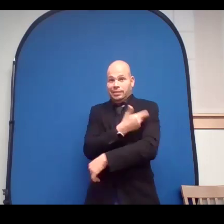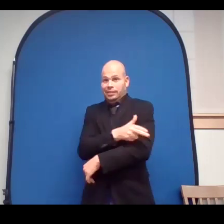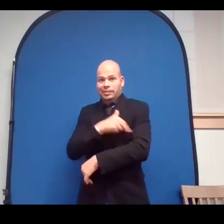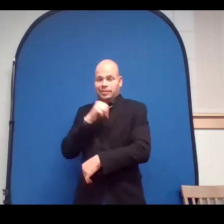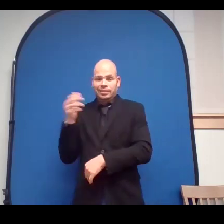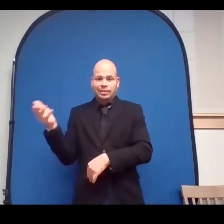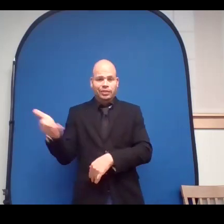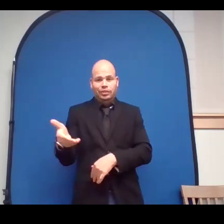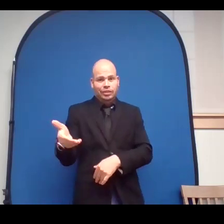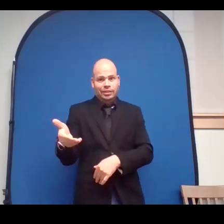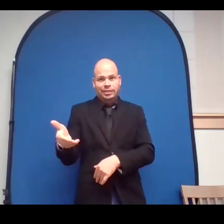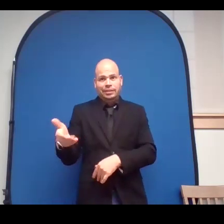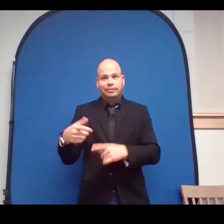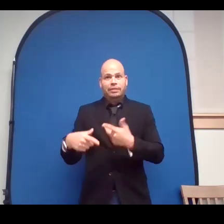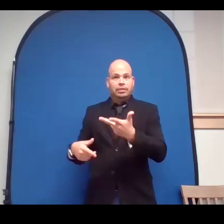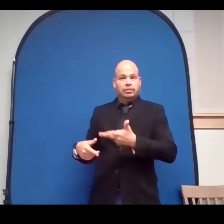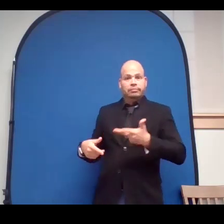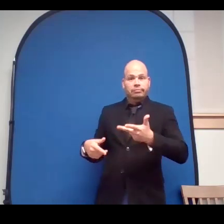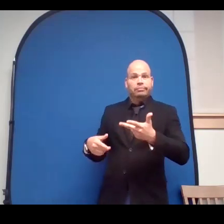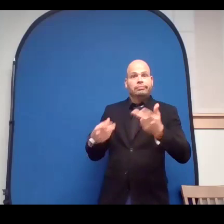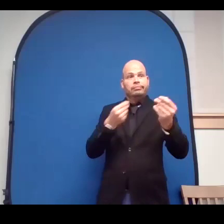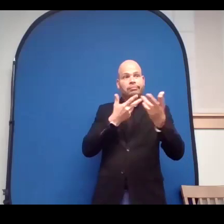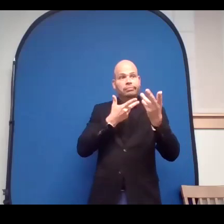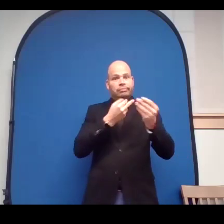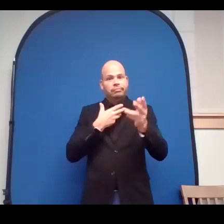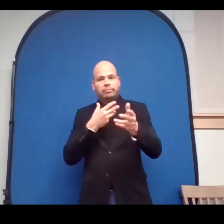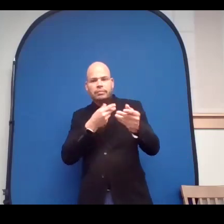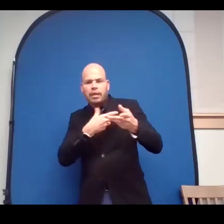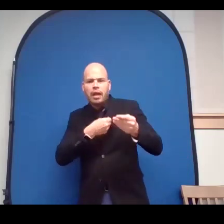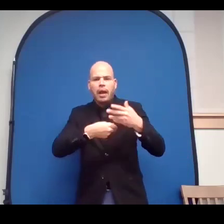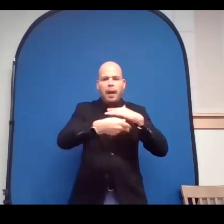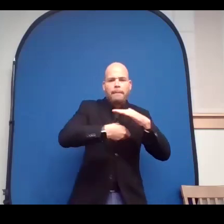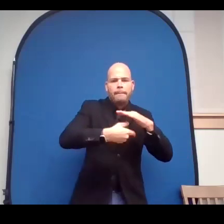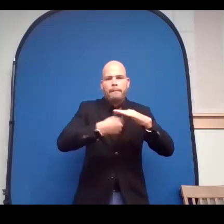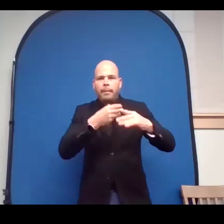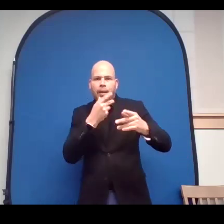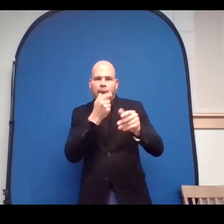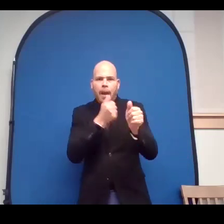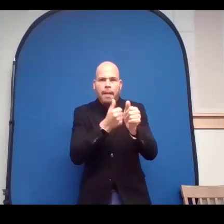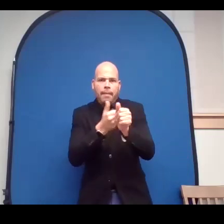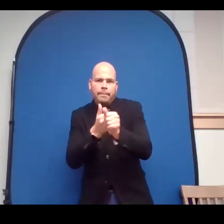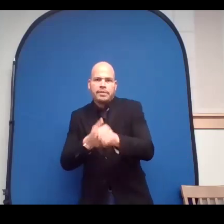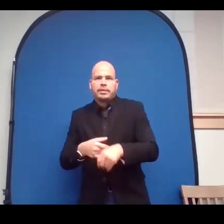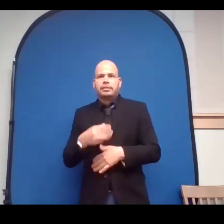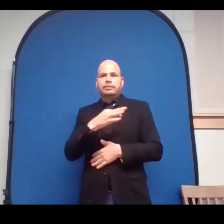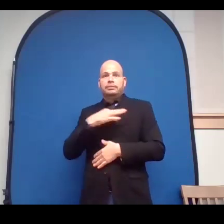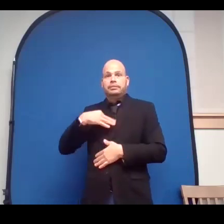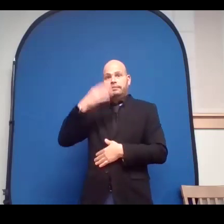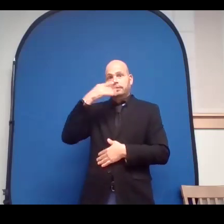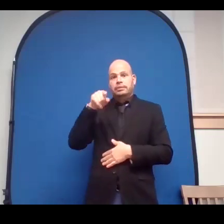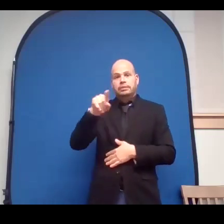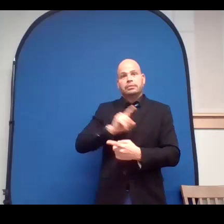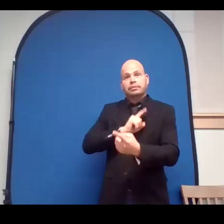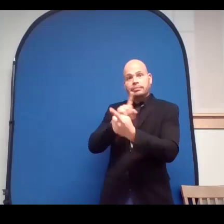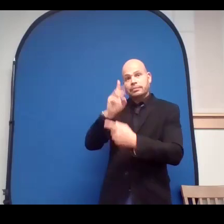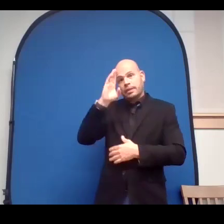already knew. And at one point, I talked to the staff up front, said who I was. It was Captain Reamer. I was here to,